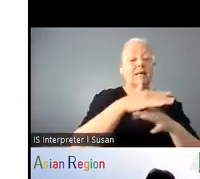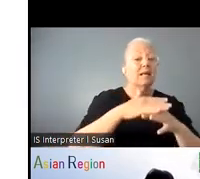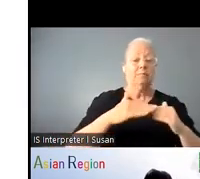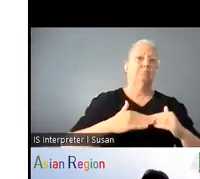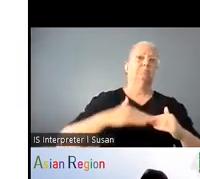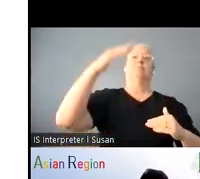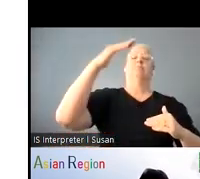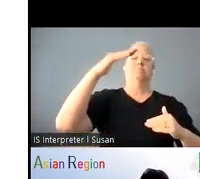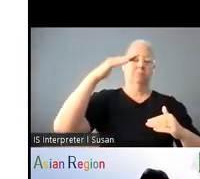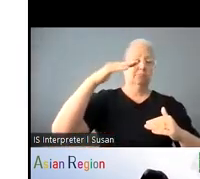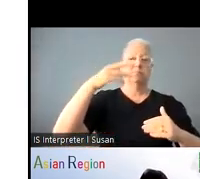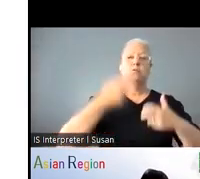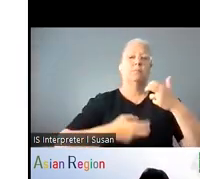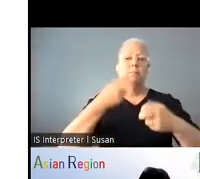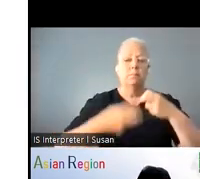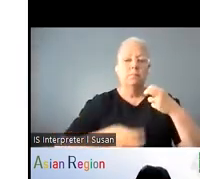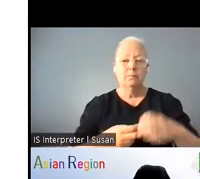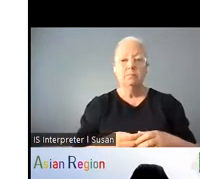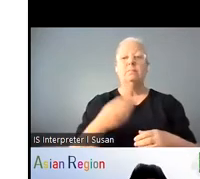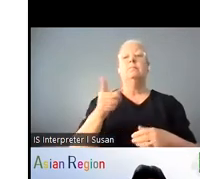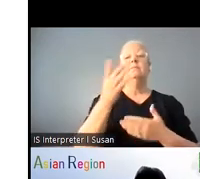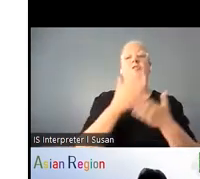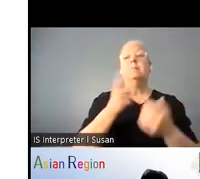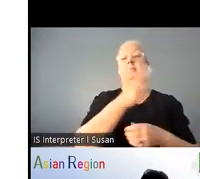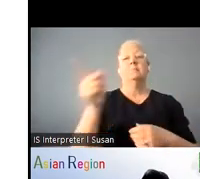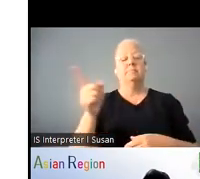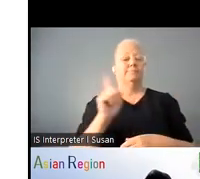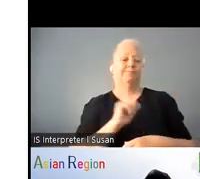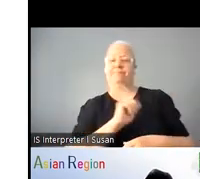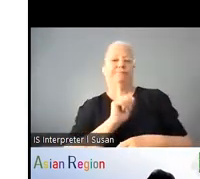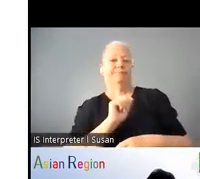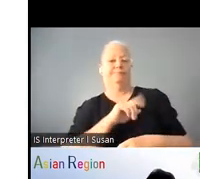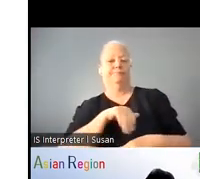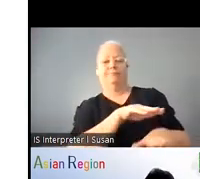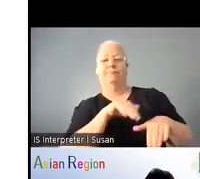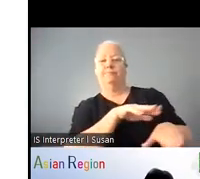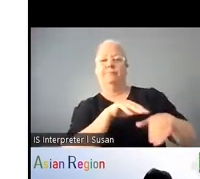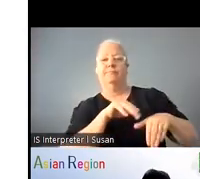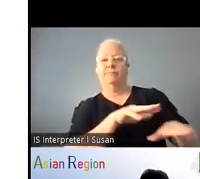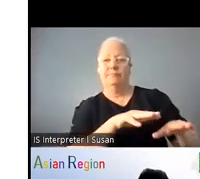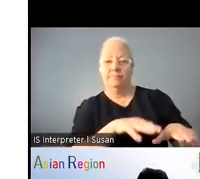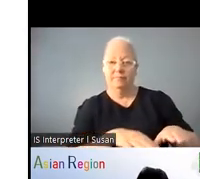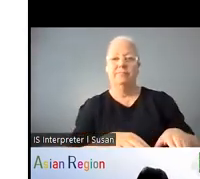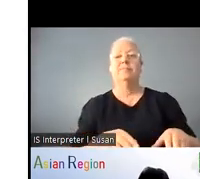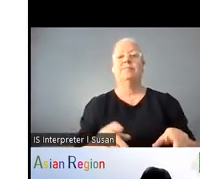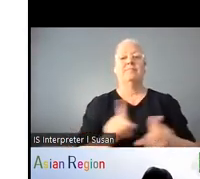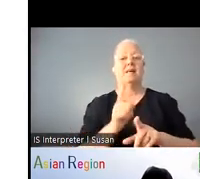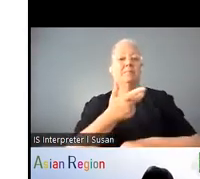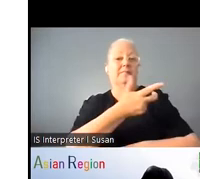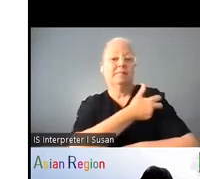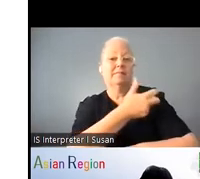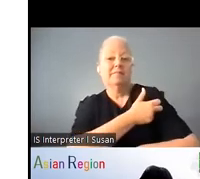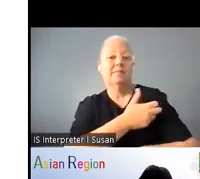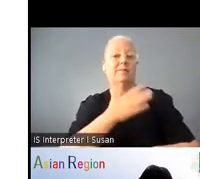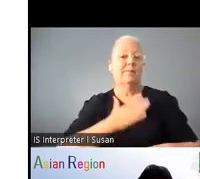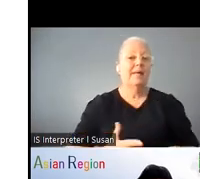care institutions refuse COVID-19 vaccine. This is more than a serious problem that we need to address and solve.